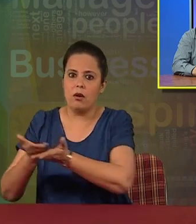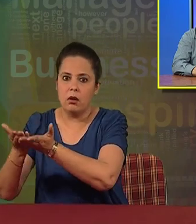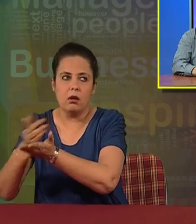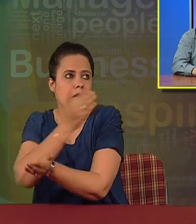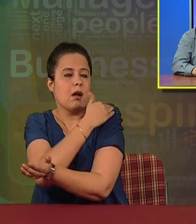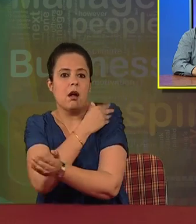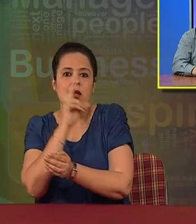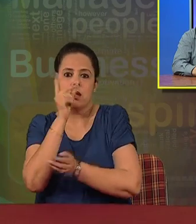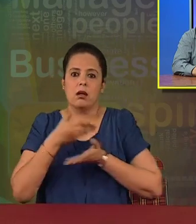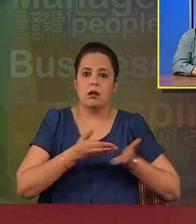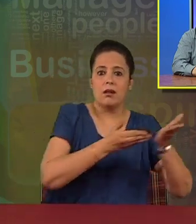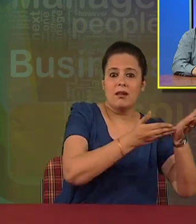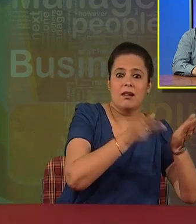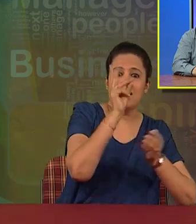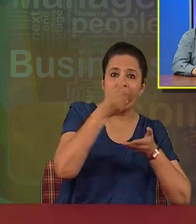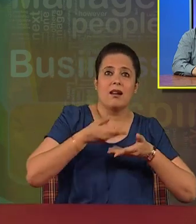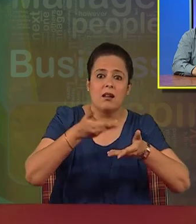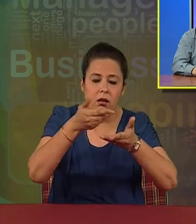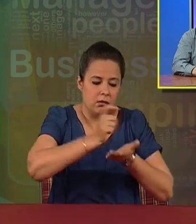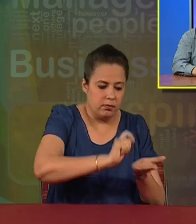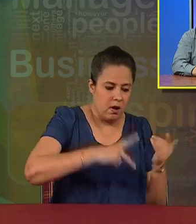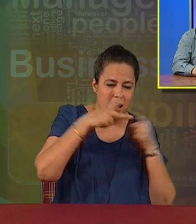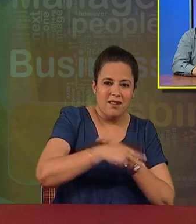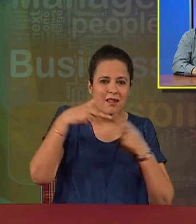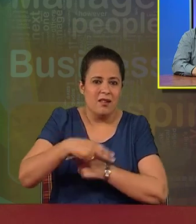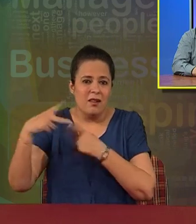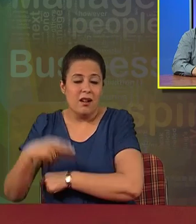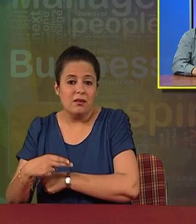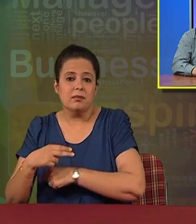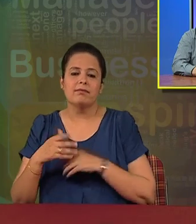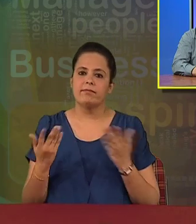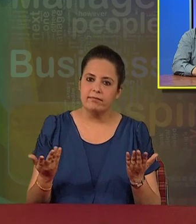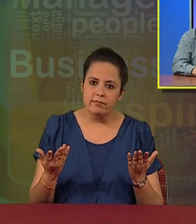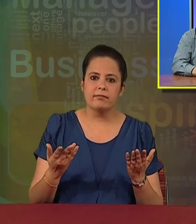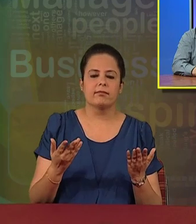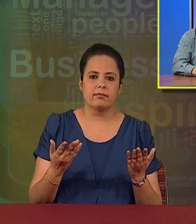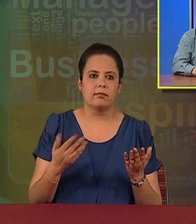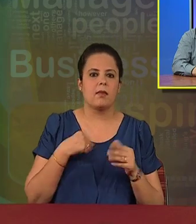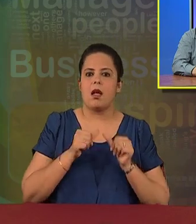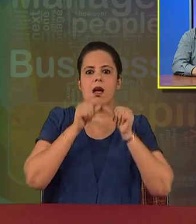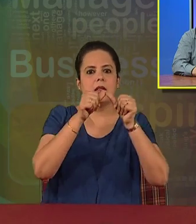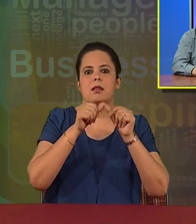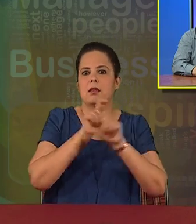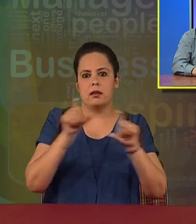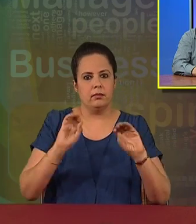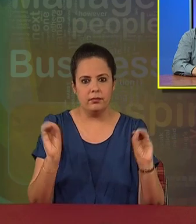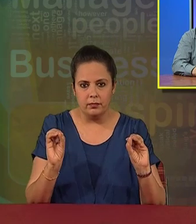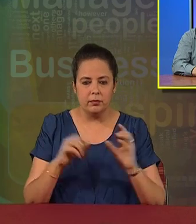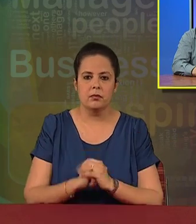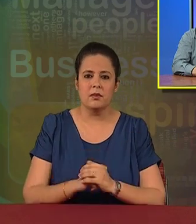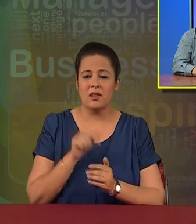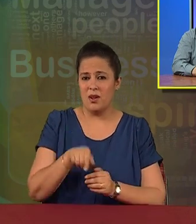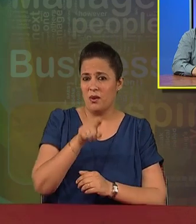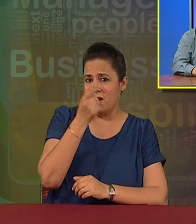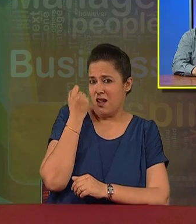say, I'm doing the work of the second boss. And if the second boss is telling him to do the work, he will say he's doing it for the third boss. So